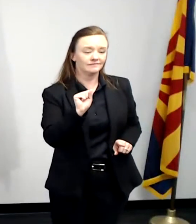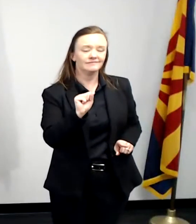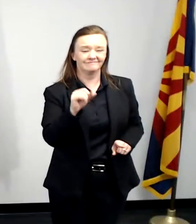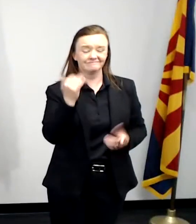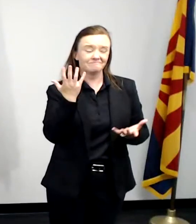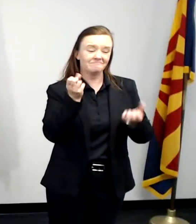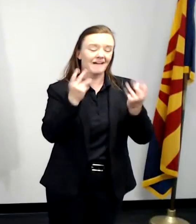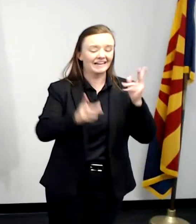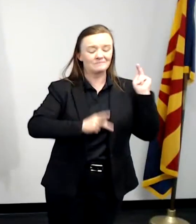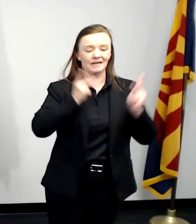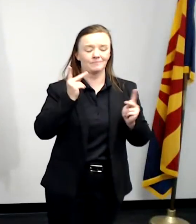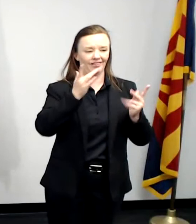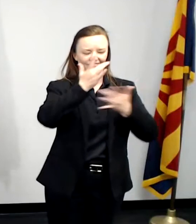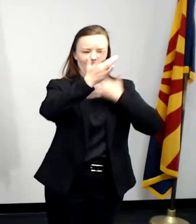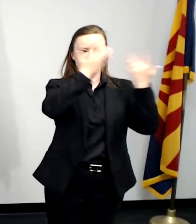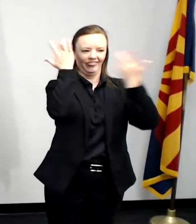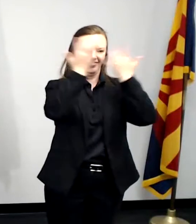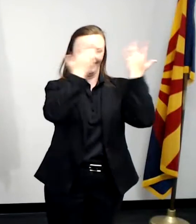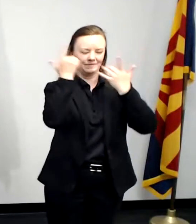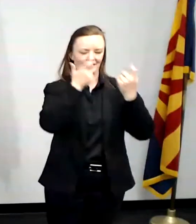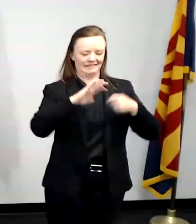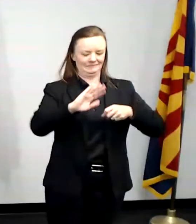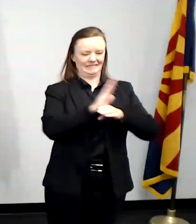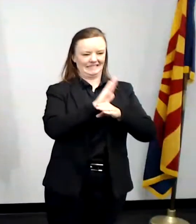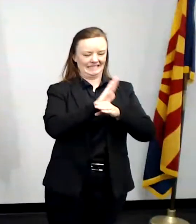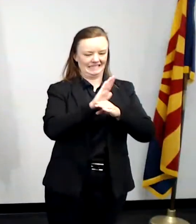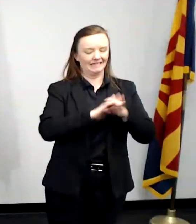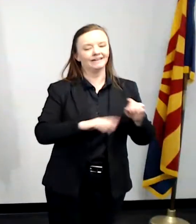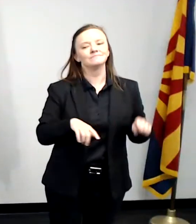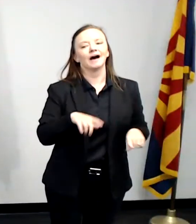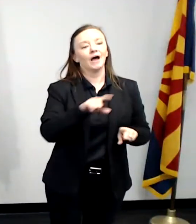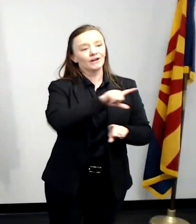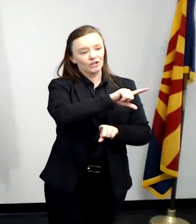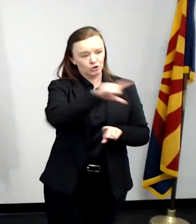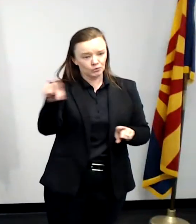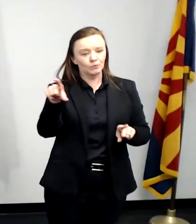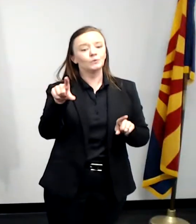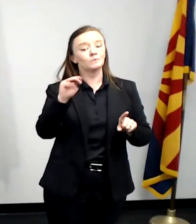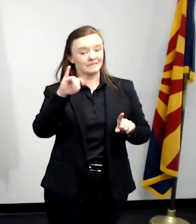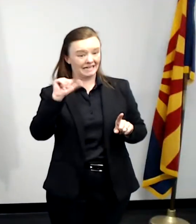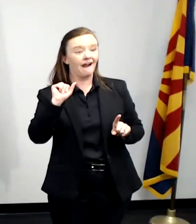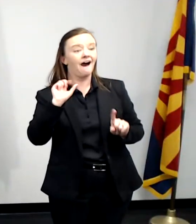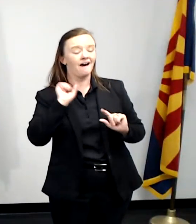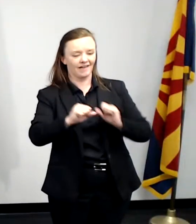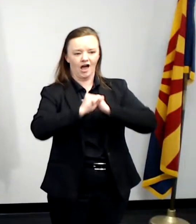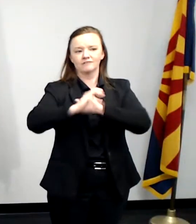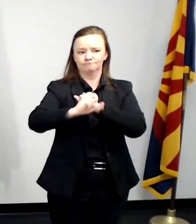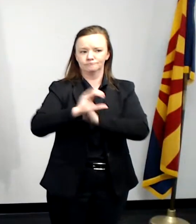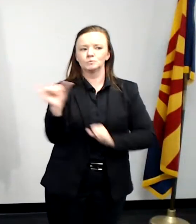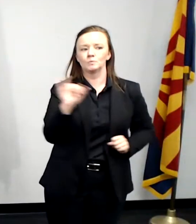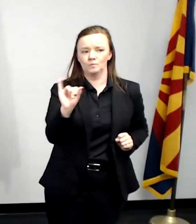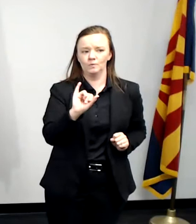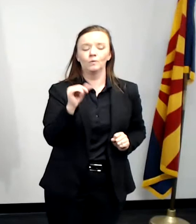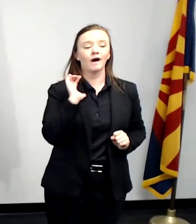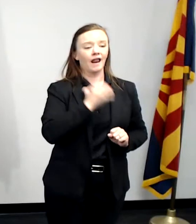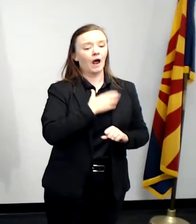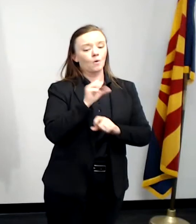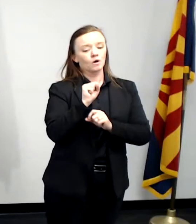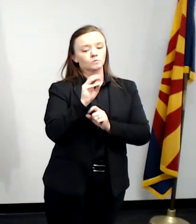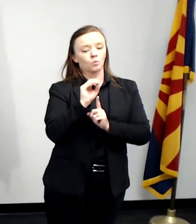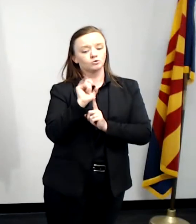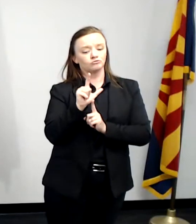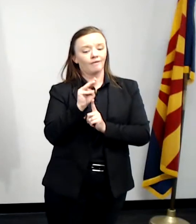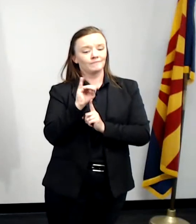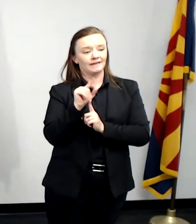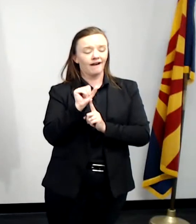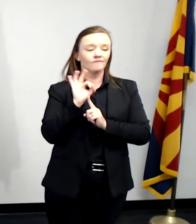latest stories about this, you as friends in the media, you can certainly continue to push that message as we continue to do on our social media platforms